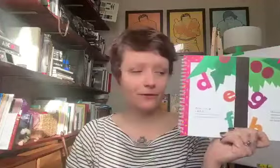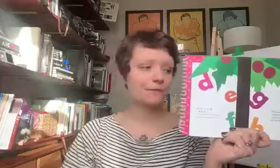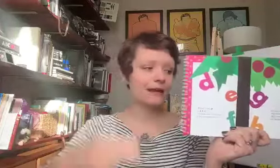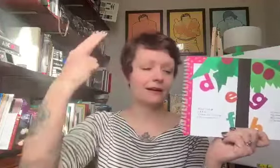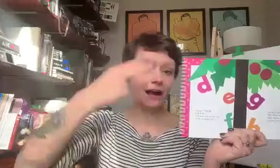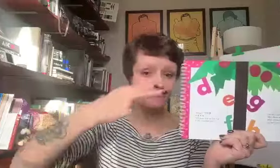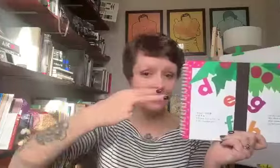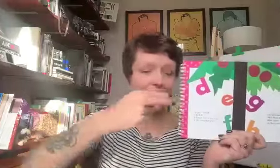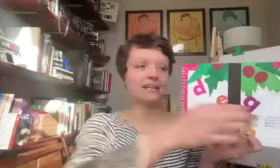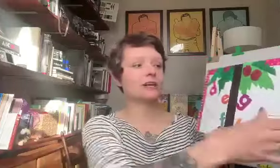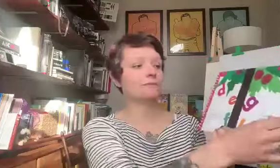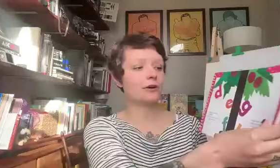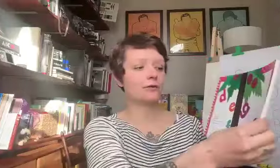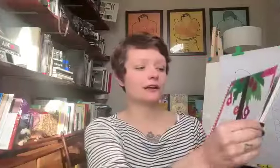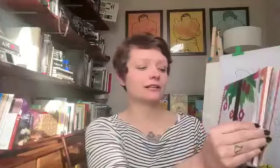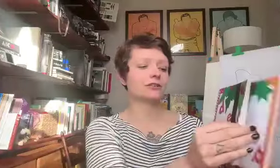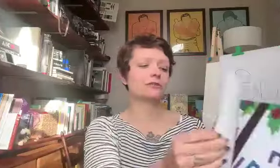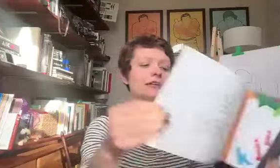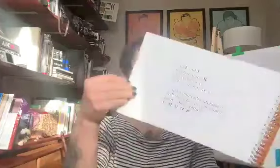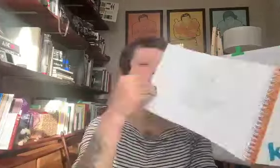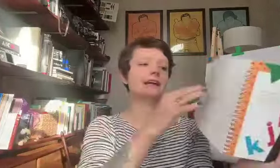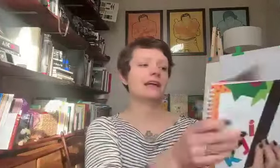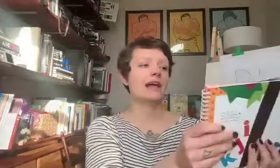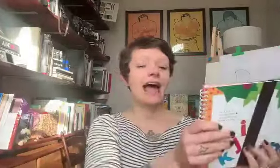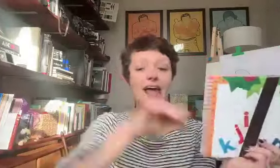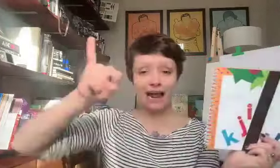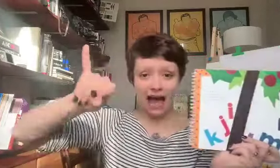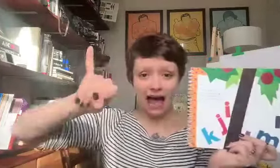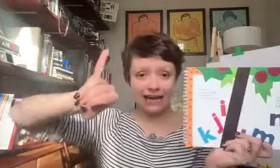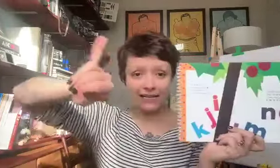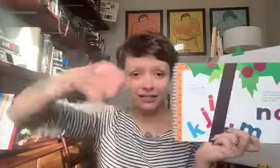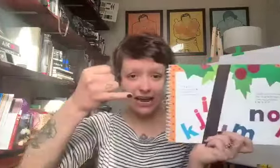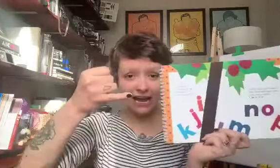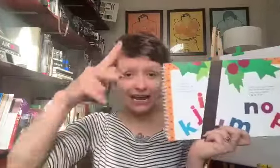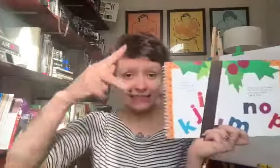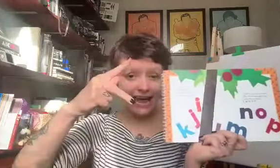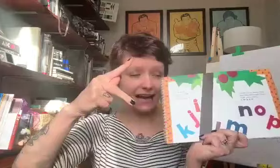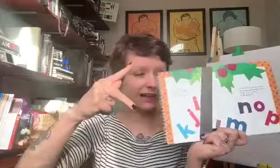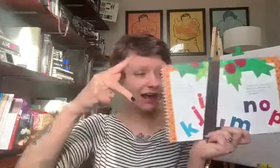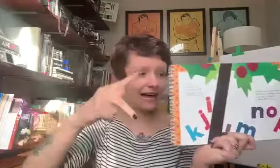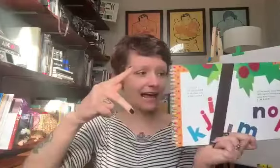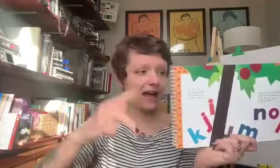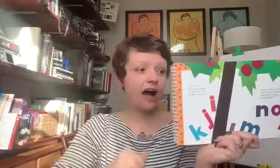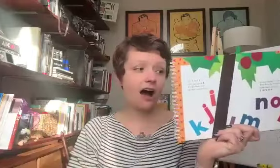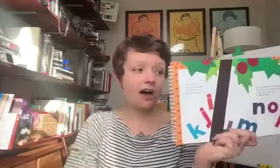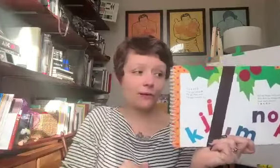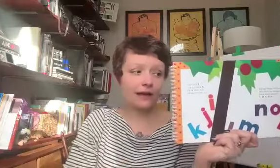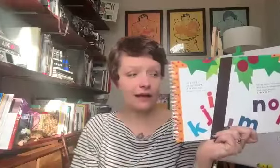room? Here comes H up the coconut tree. And I and J and tag along K. All the way up